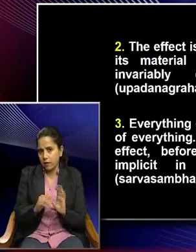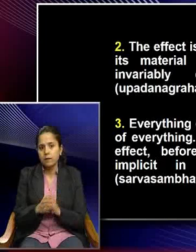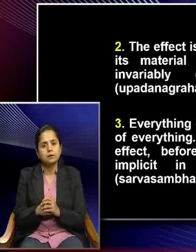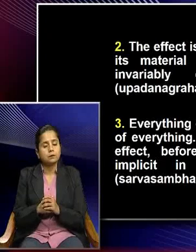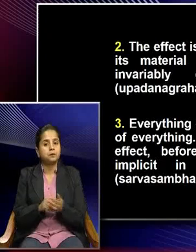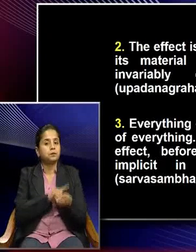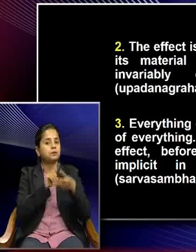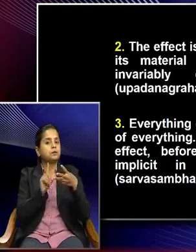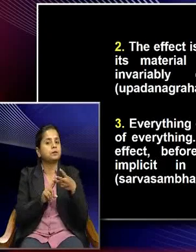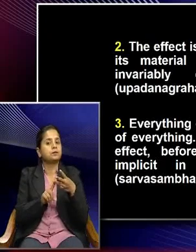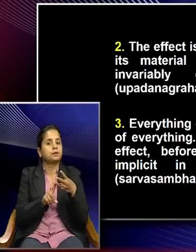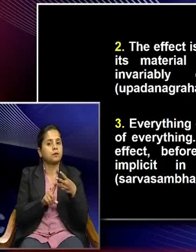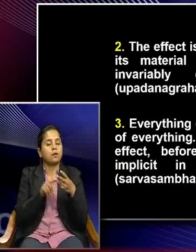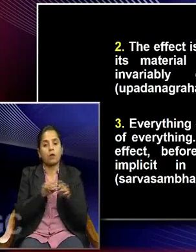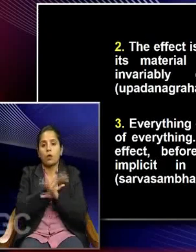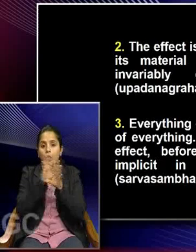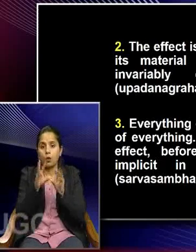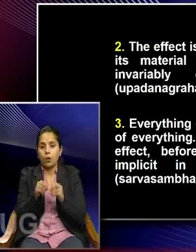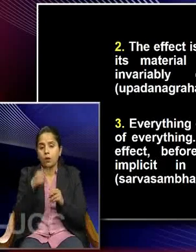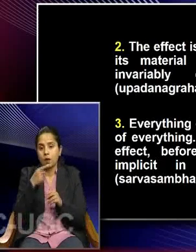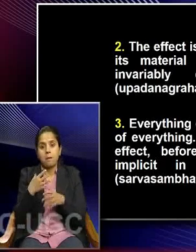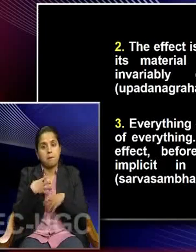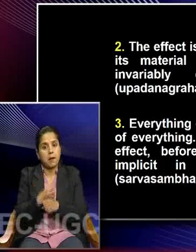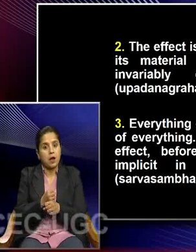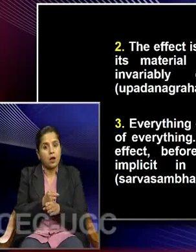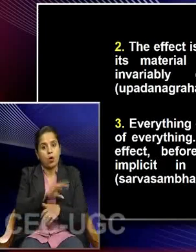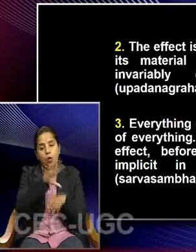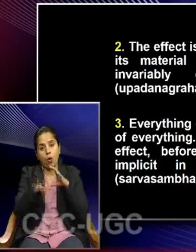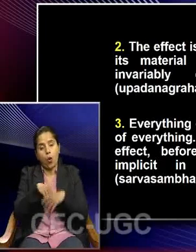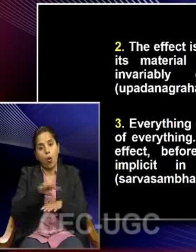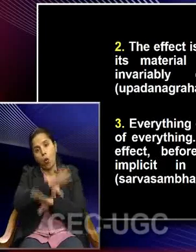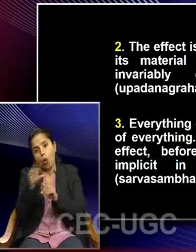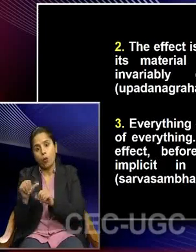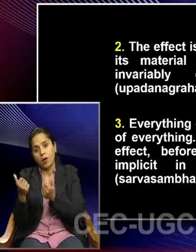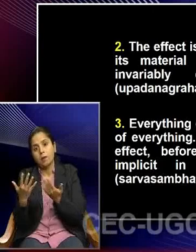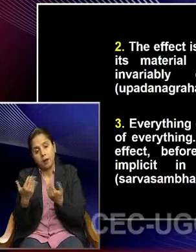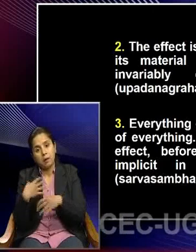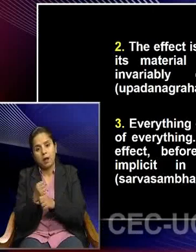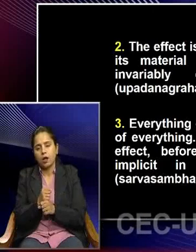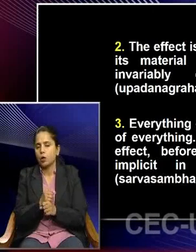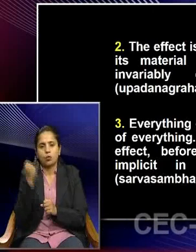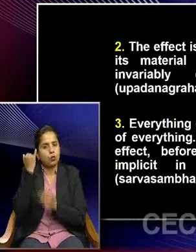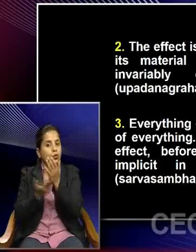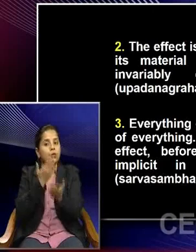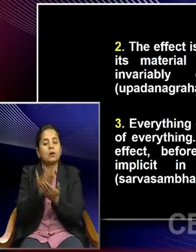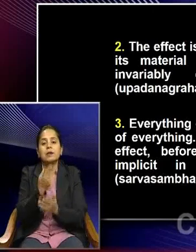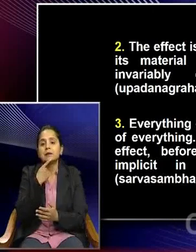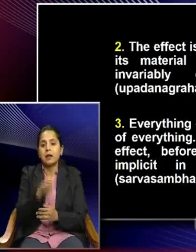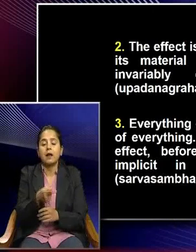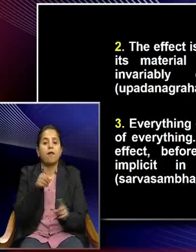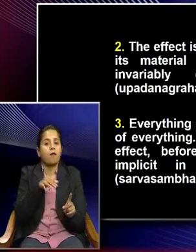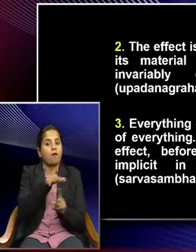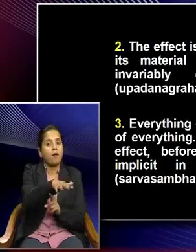The third is that everything cannot be produced out of everything. This suggests that the